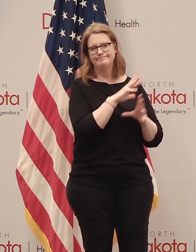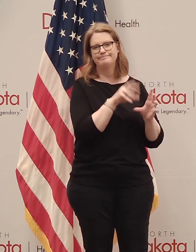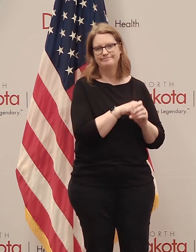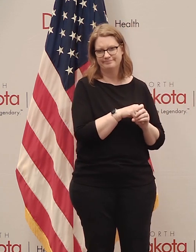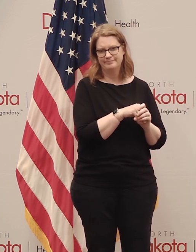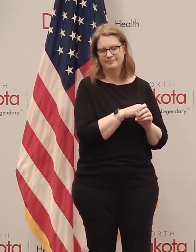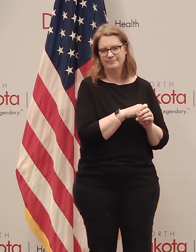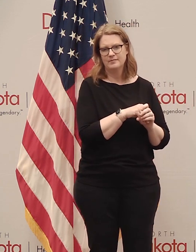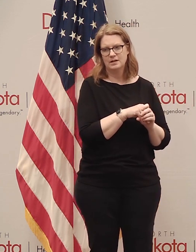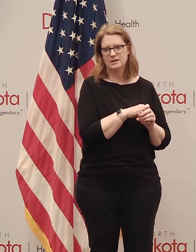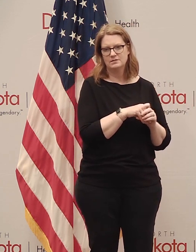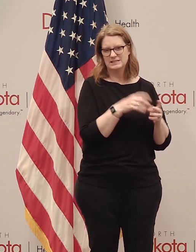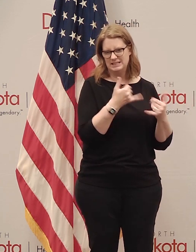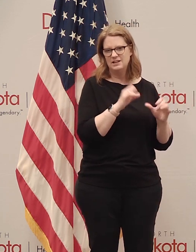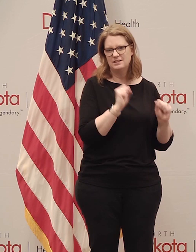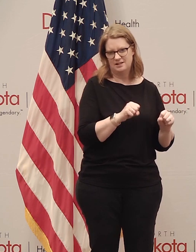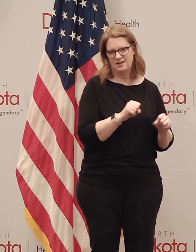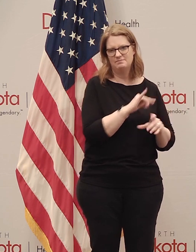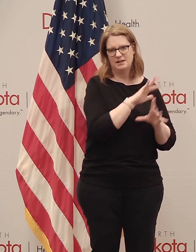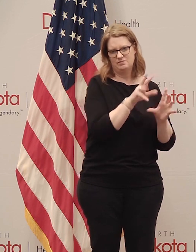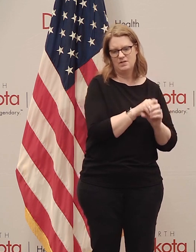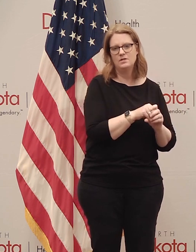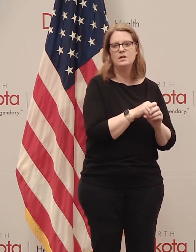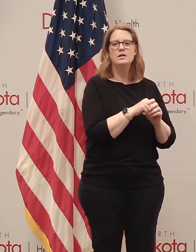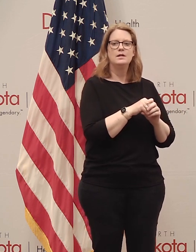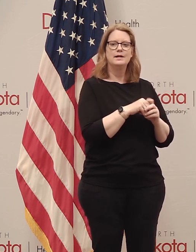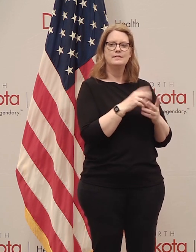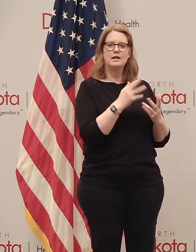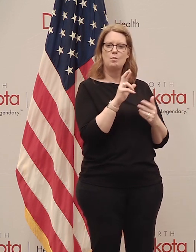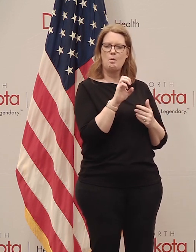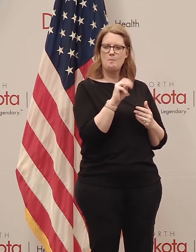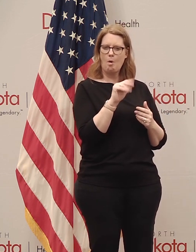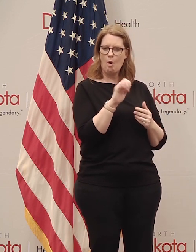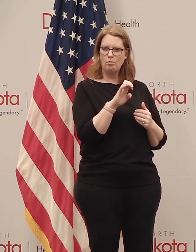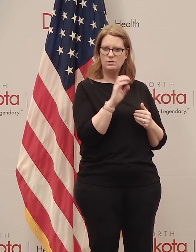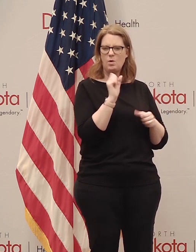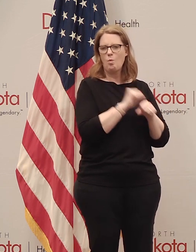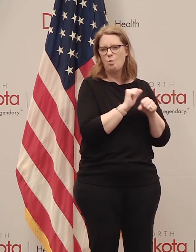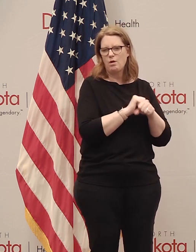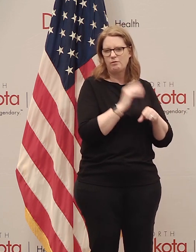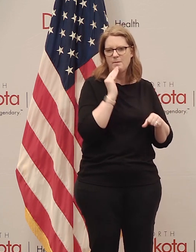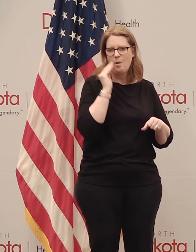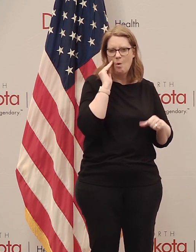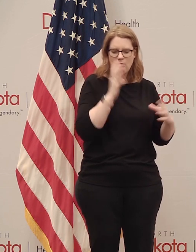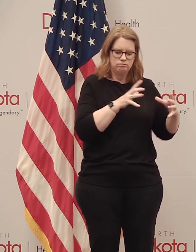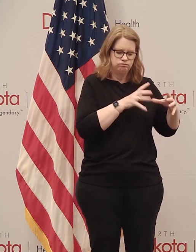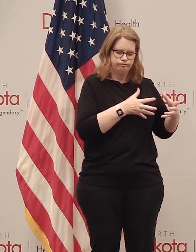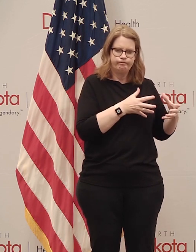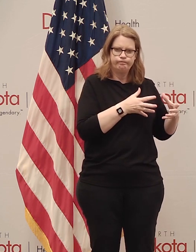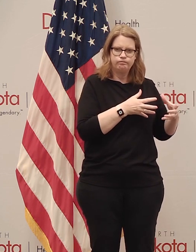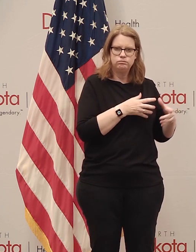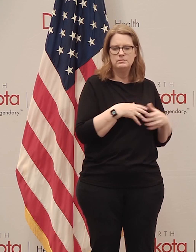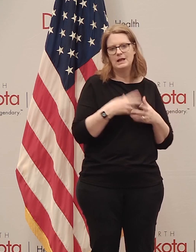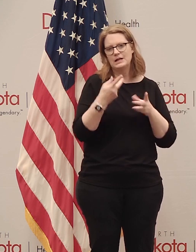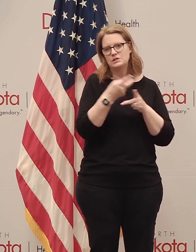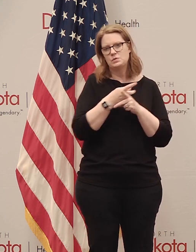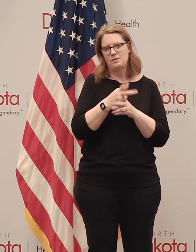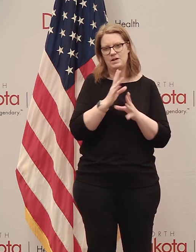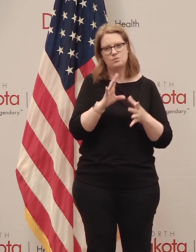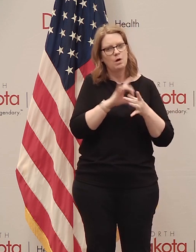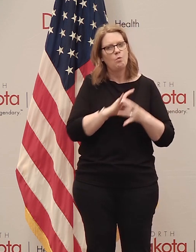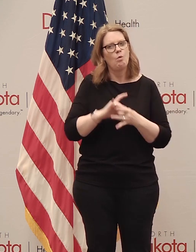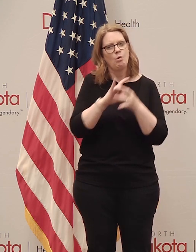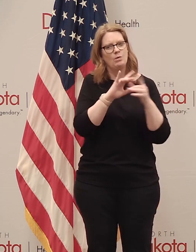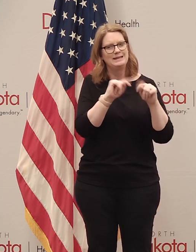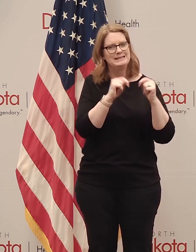the remote workplace workforce. As we keep density down, supervisors will be coordinating with their